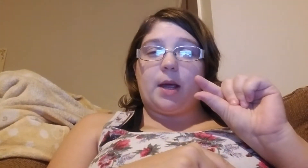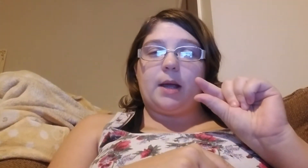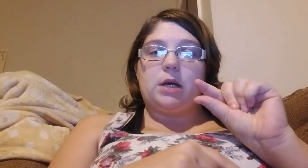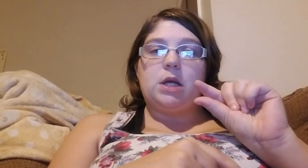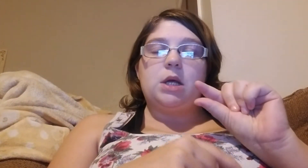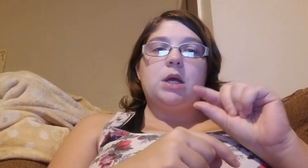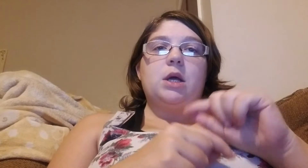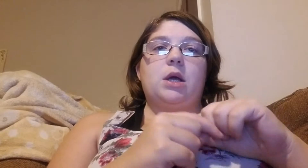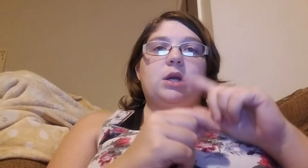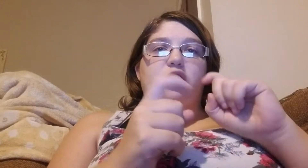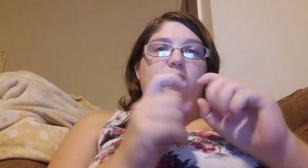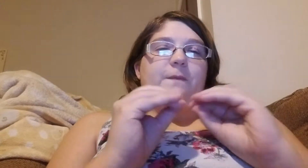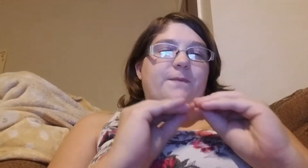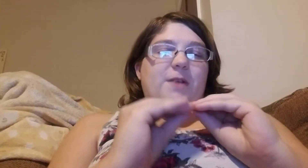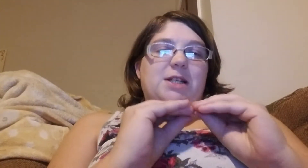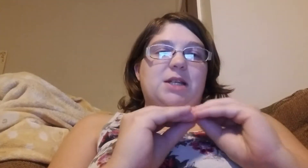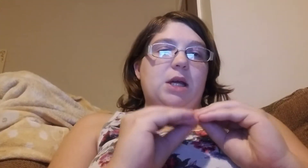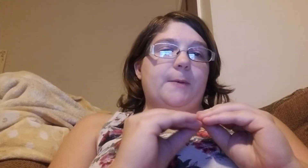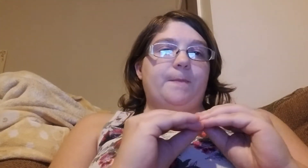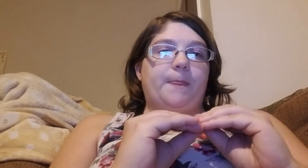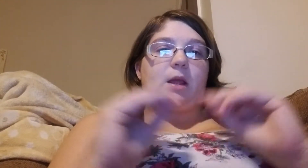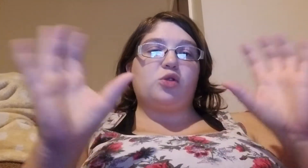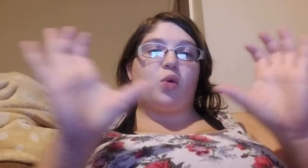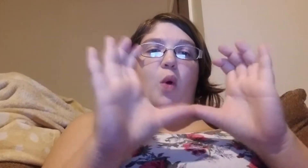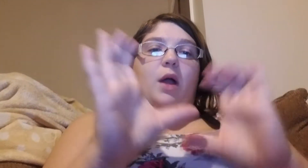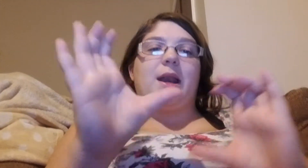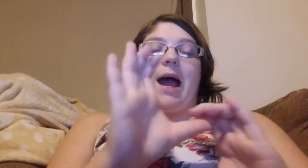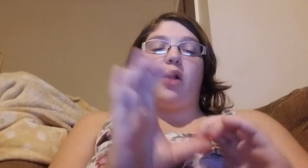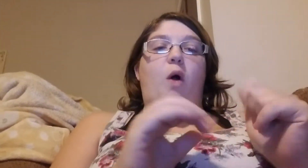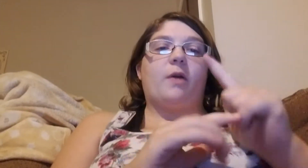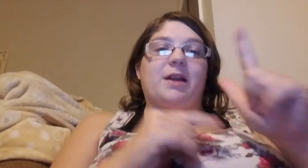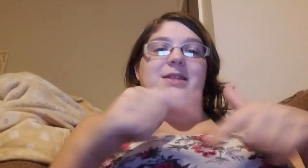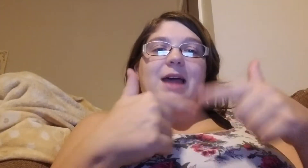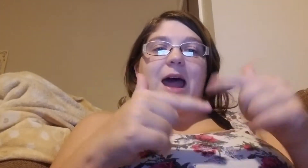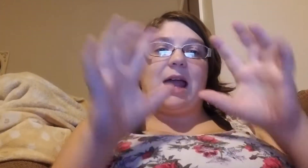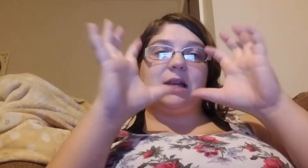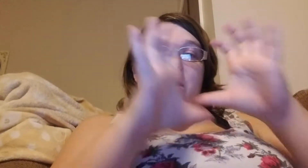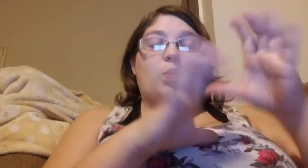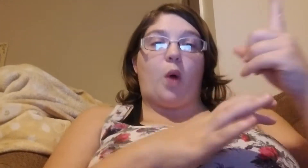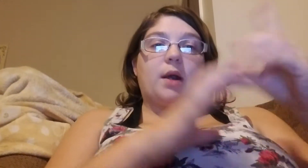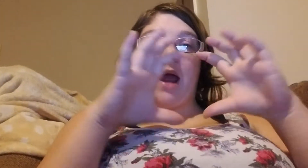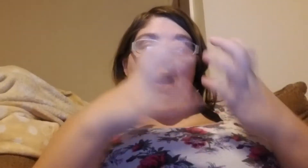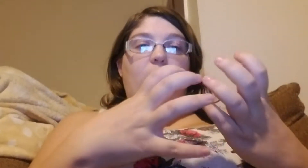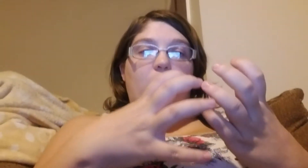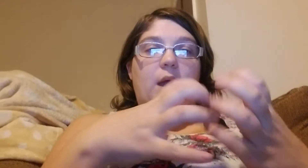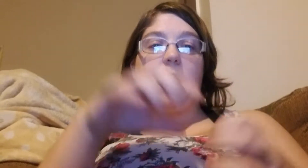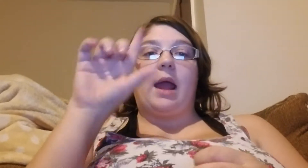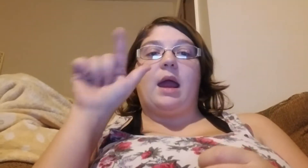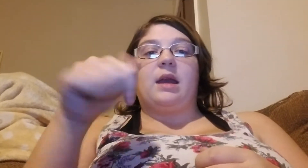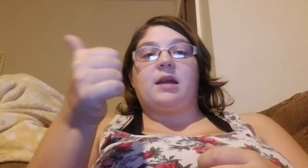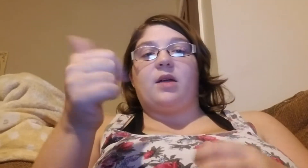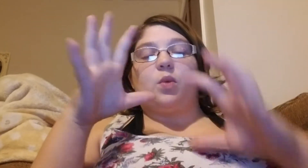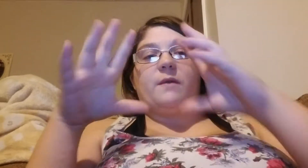bit to fix it, to organize all the signs in one category and the other one